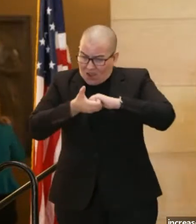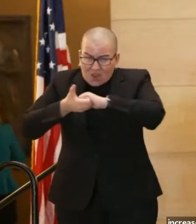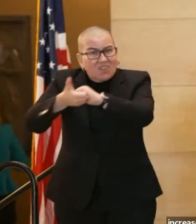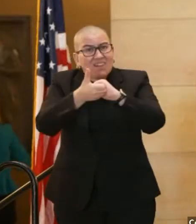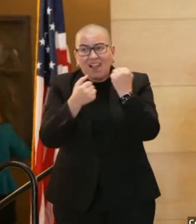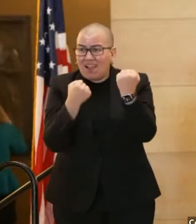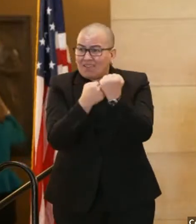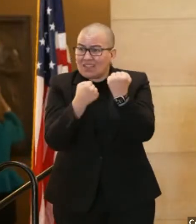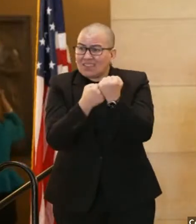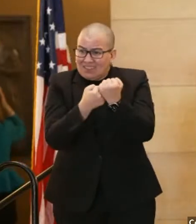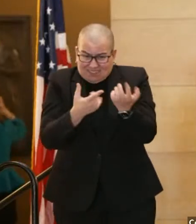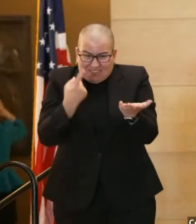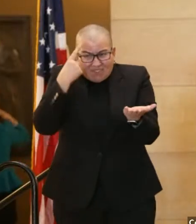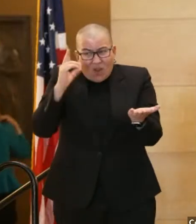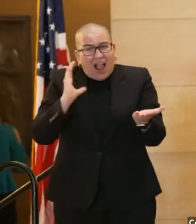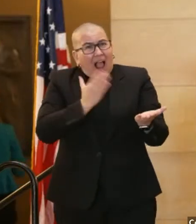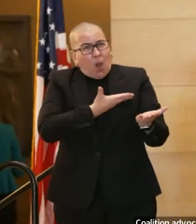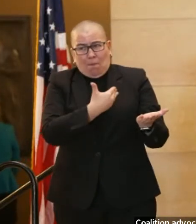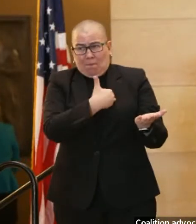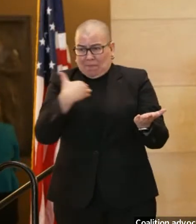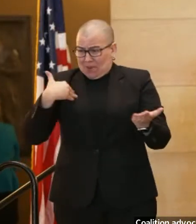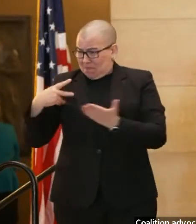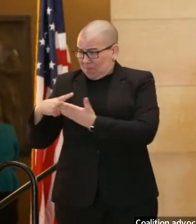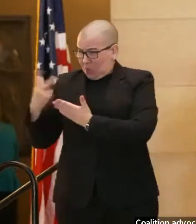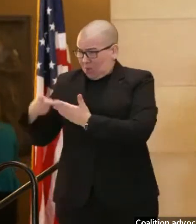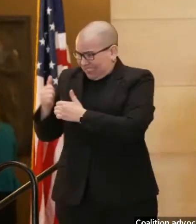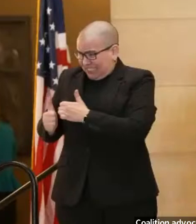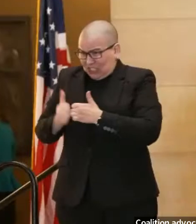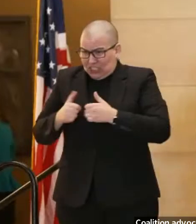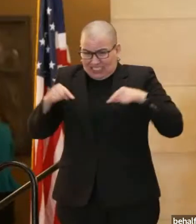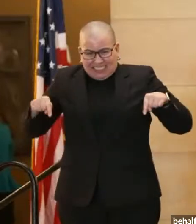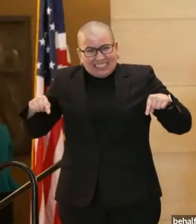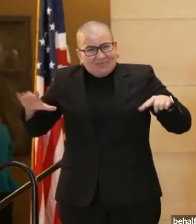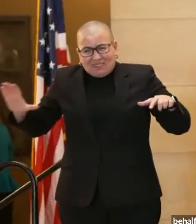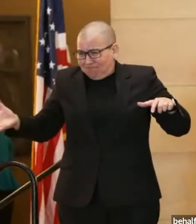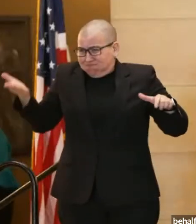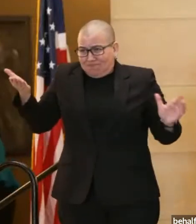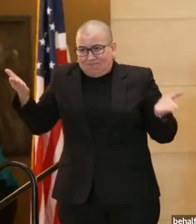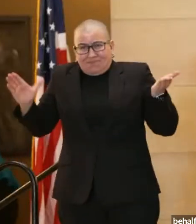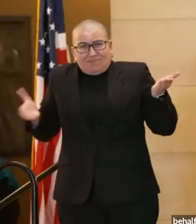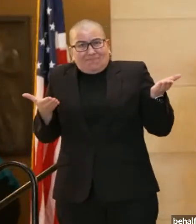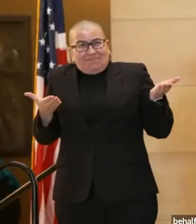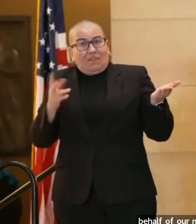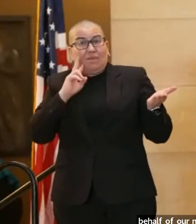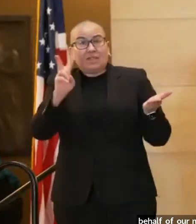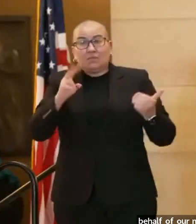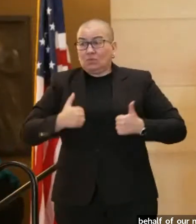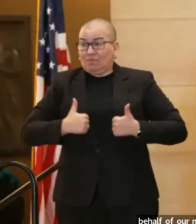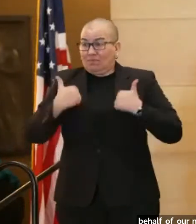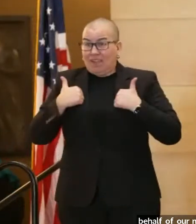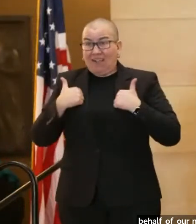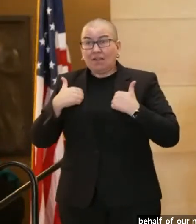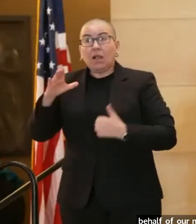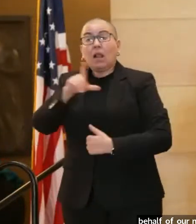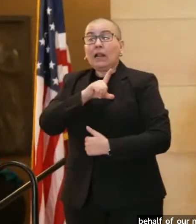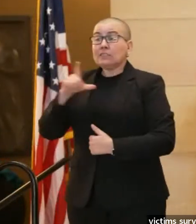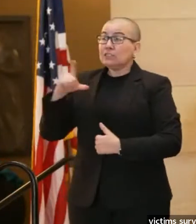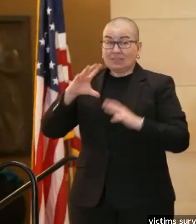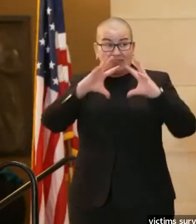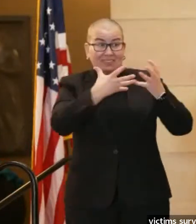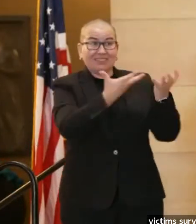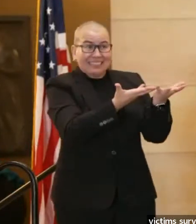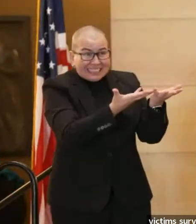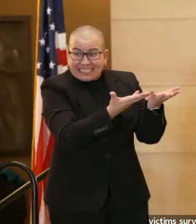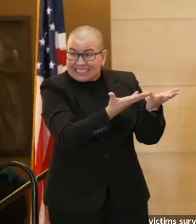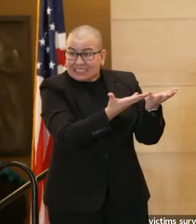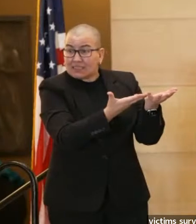Coalition advocates on the behalf of our member programs to lift the voices of victim survivors at the legislature and beyond. I'm a survivor